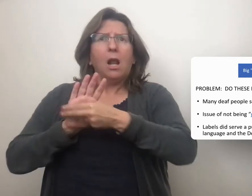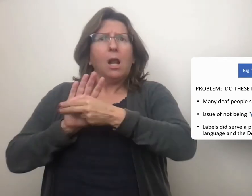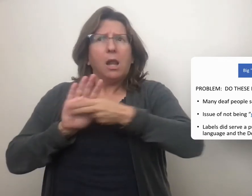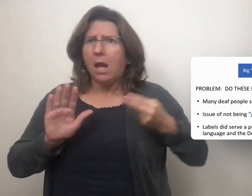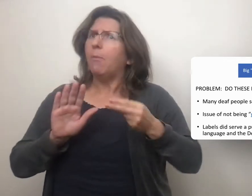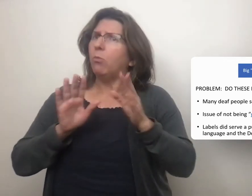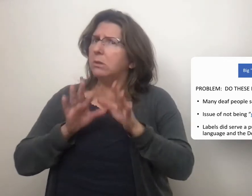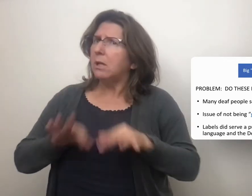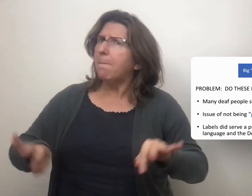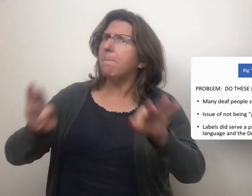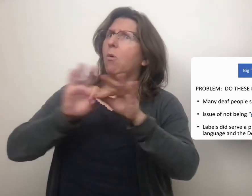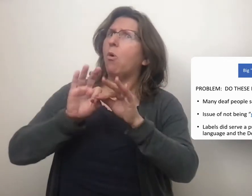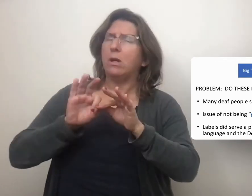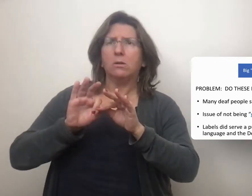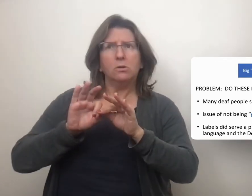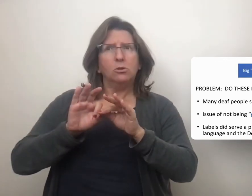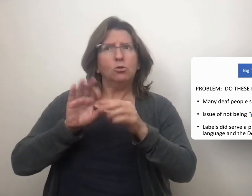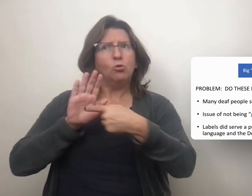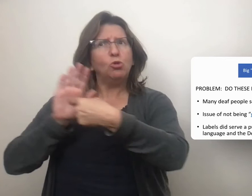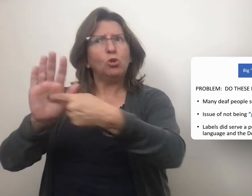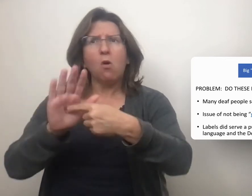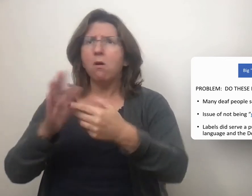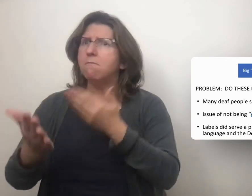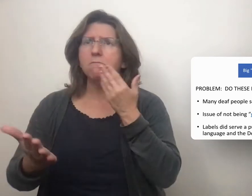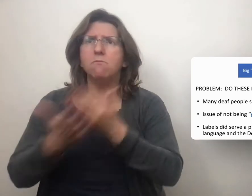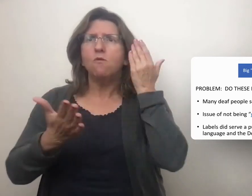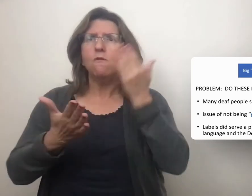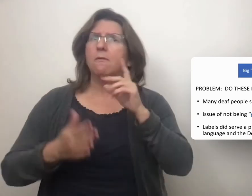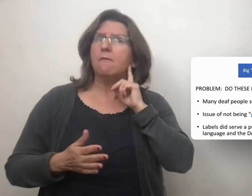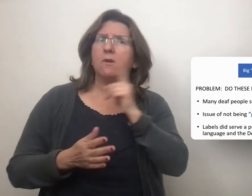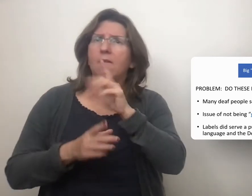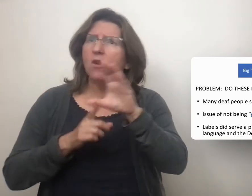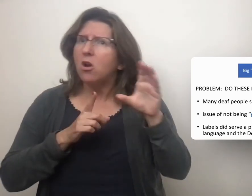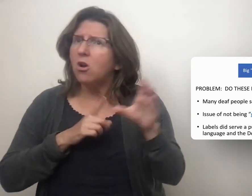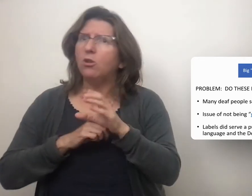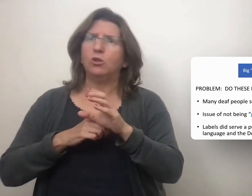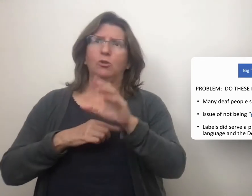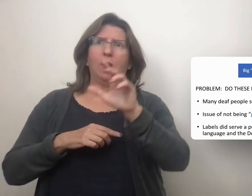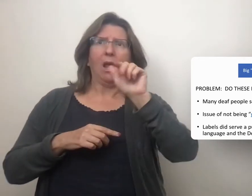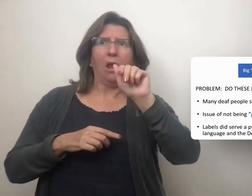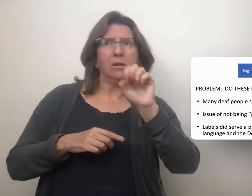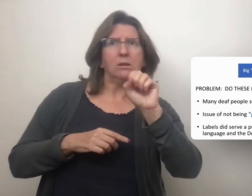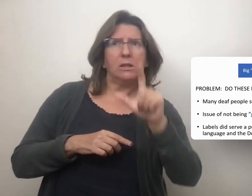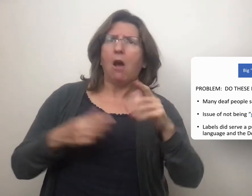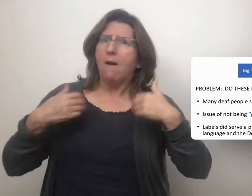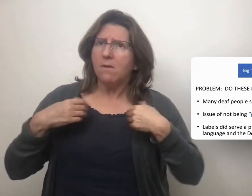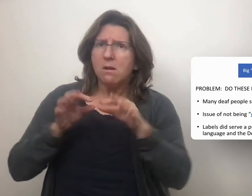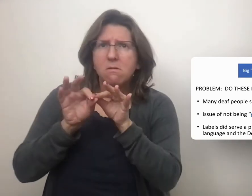enough. It must be understood that the deaf community felt these labels were important toward achieving recognition of